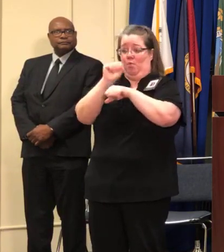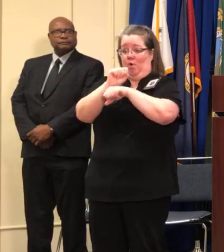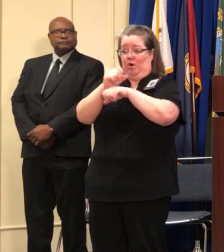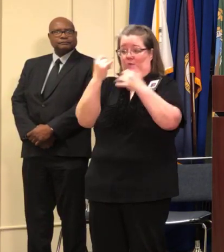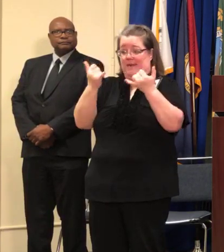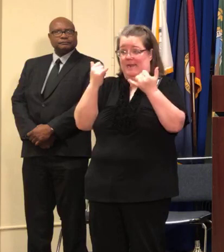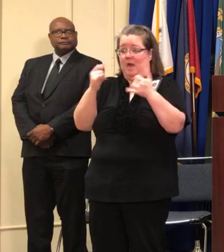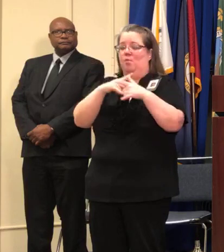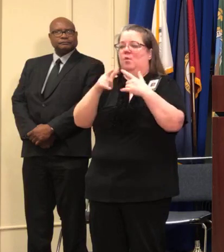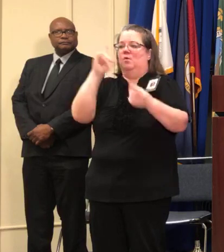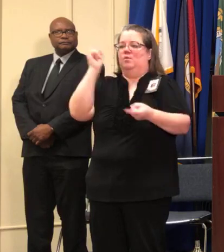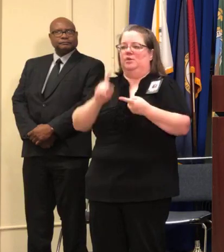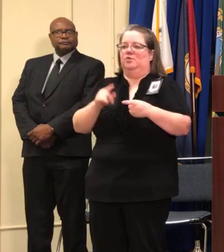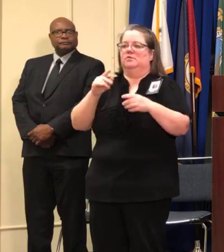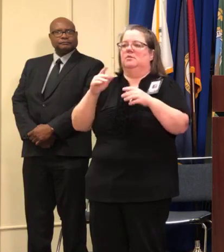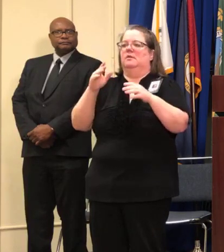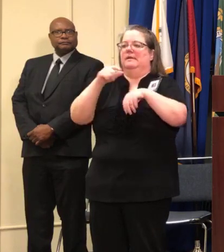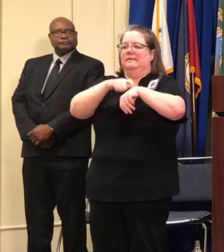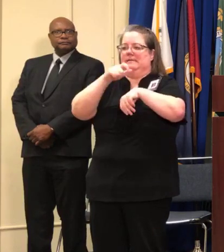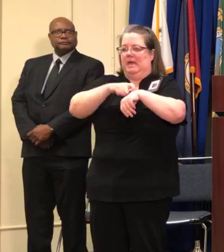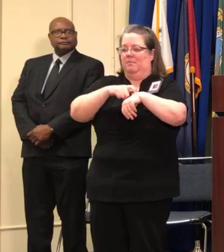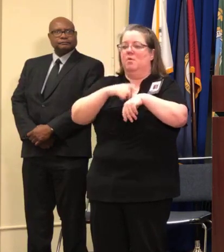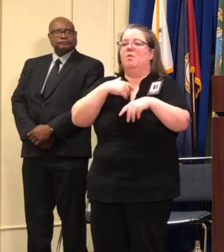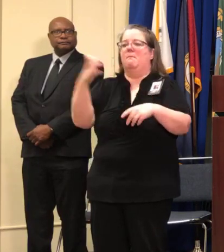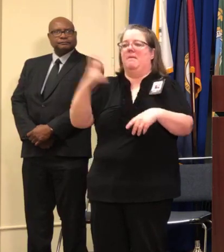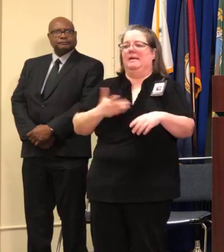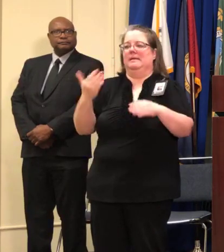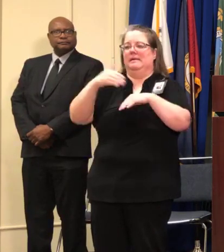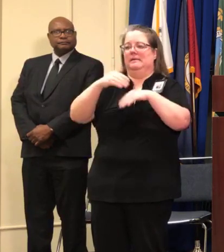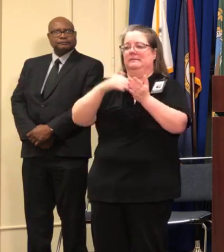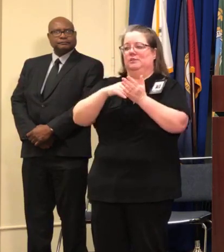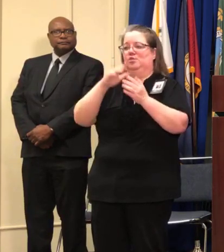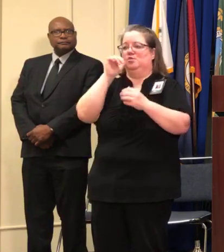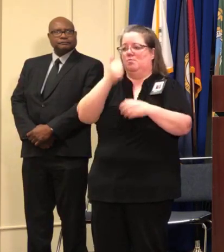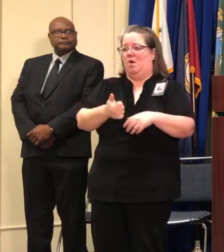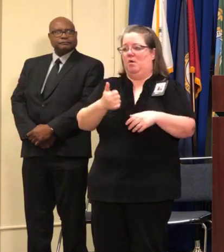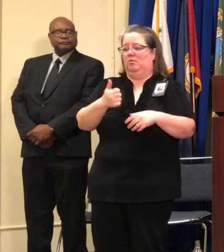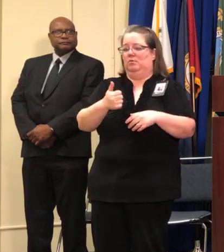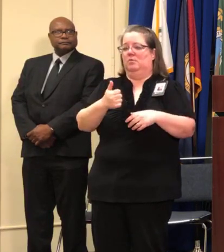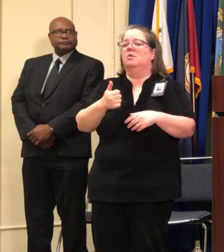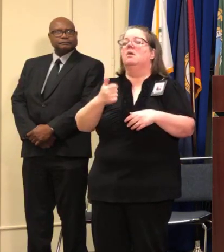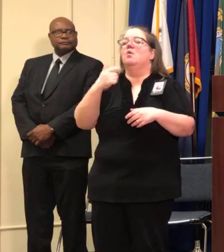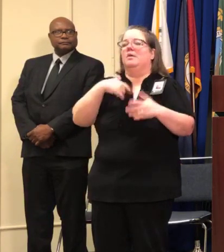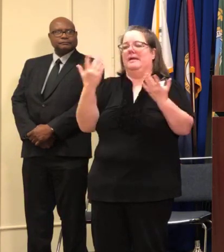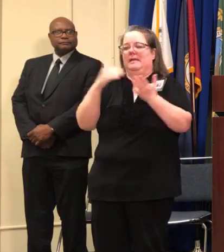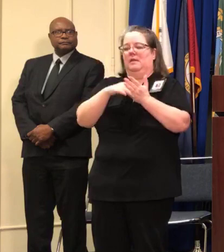guys again for being here. We'll be back here tomorrow. Again, this week we'll just do it Monday through